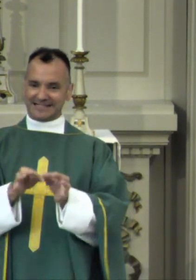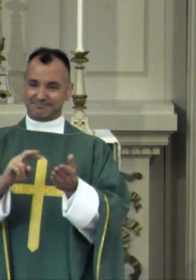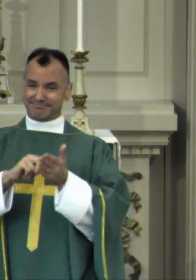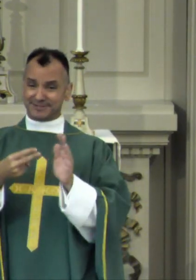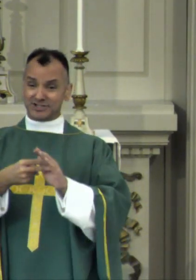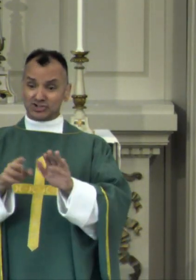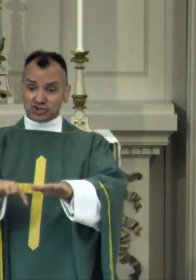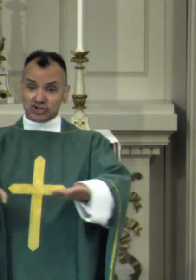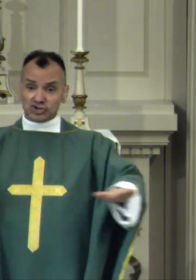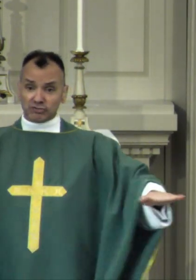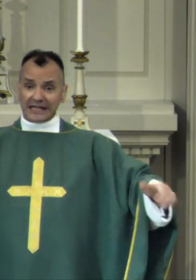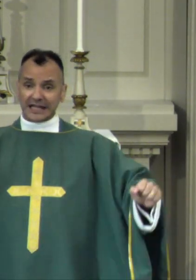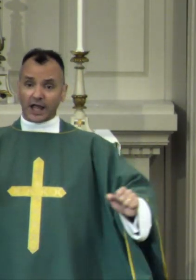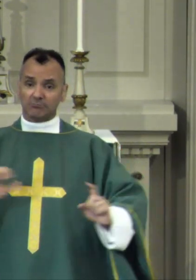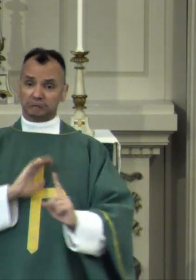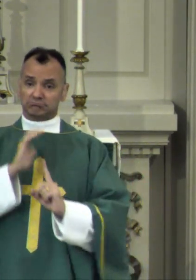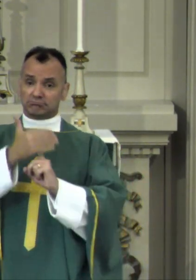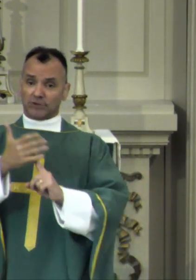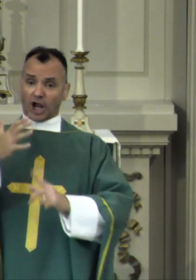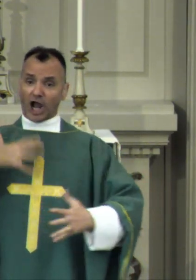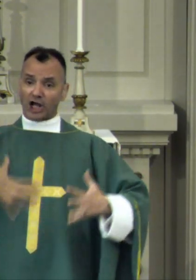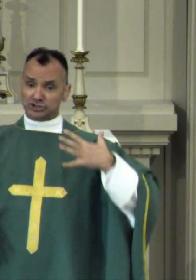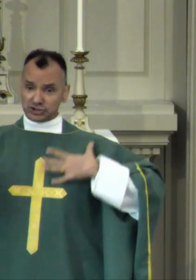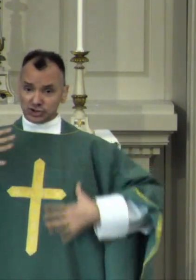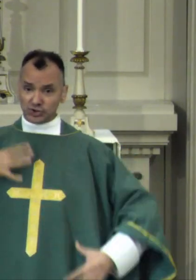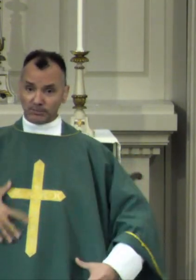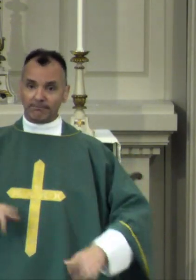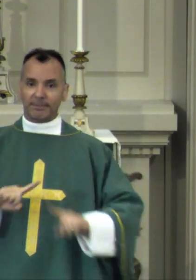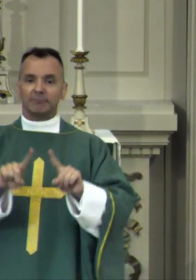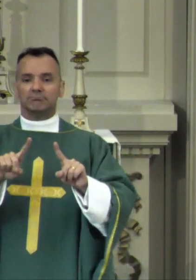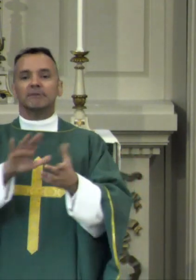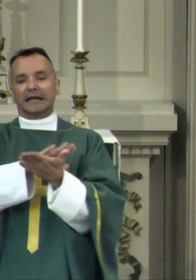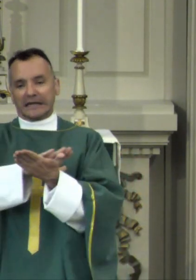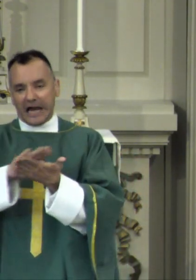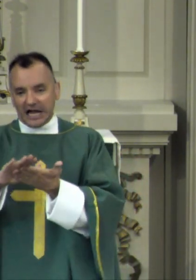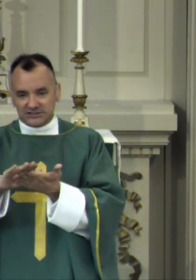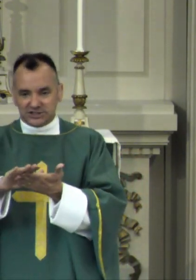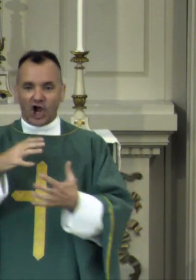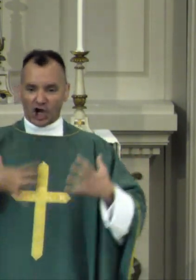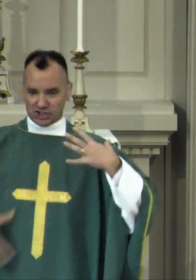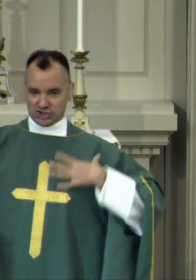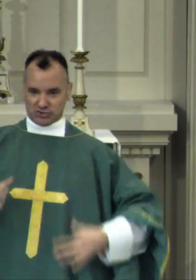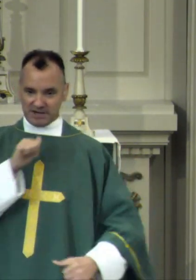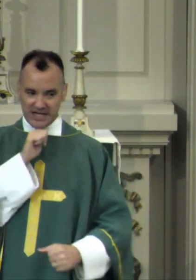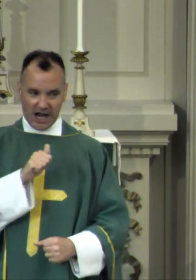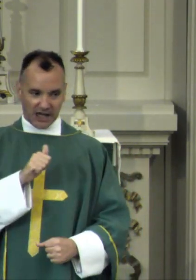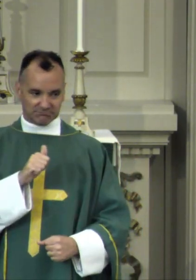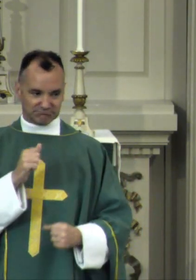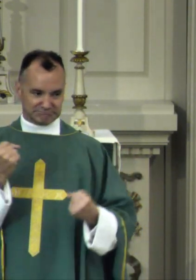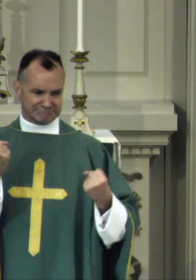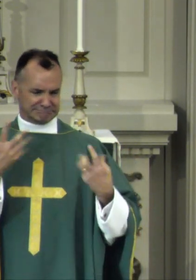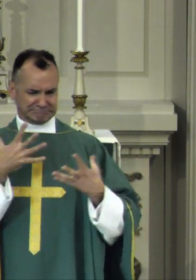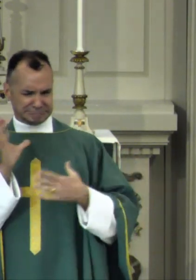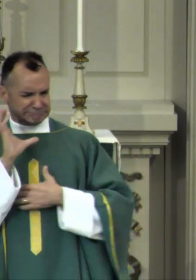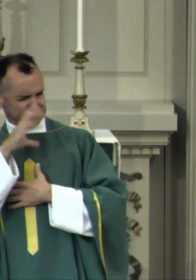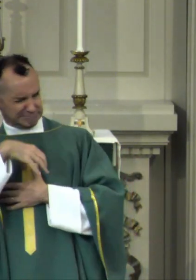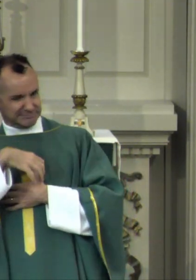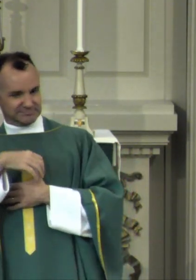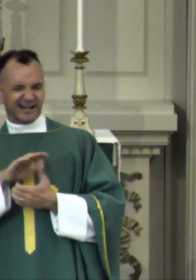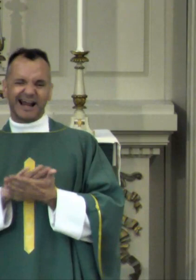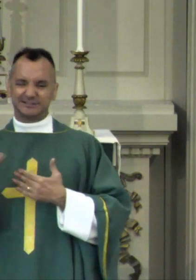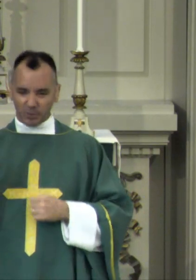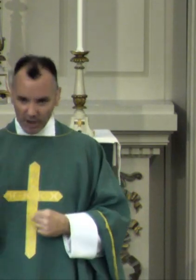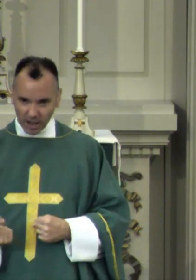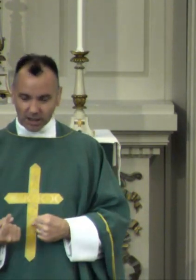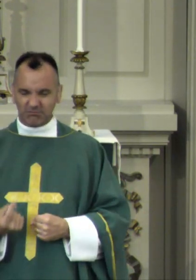a pumpkin patch for the children. We can come in costumes. They should be appropriate costumes. Nothing too scary or